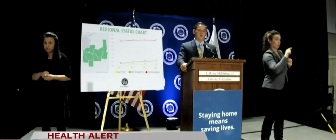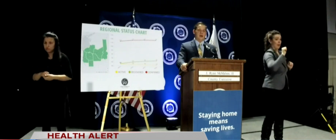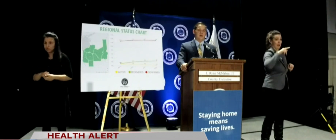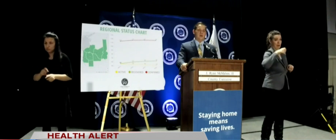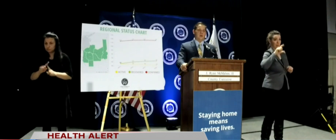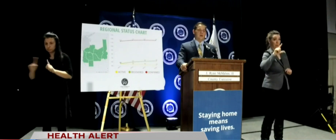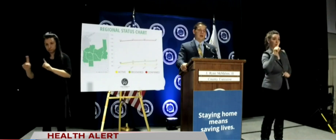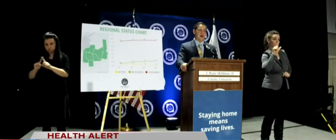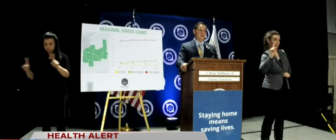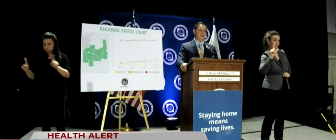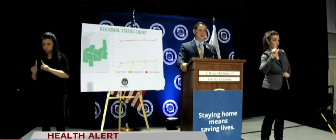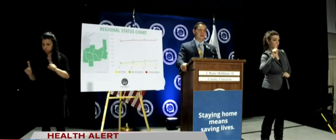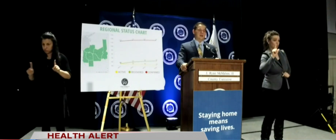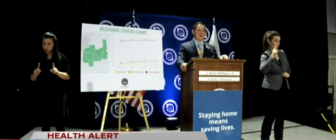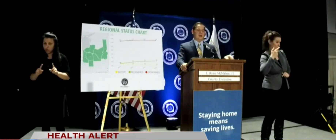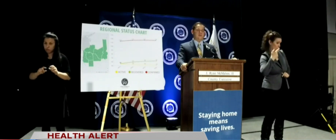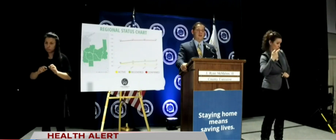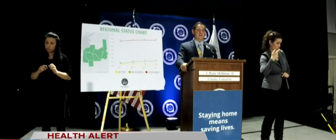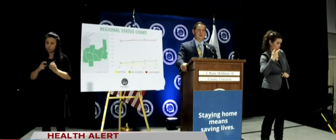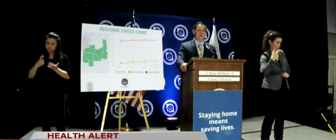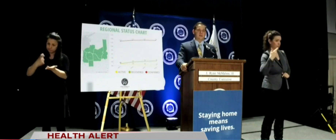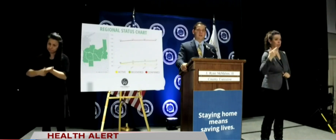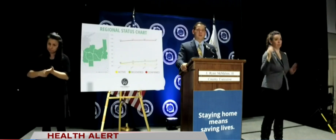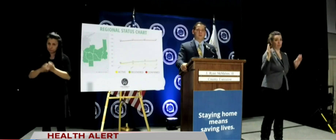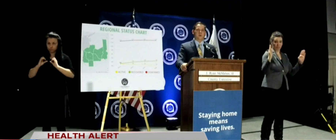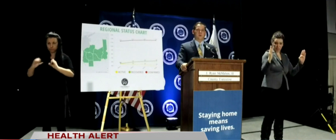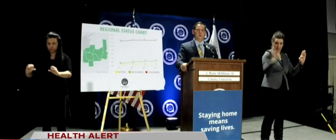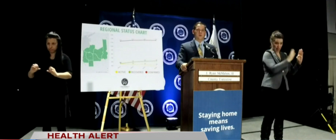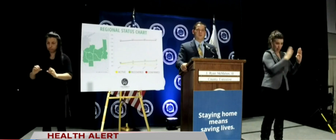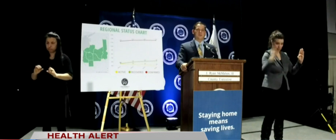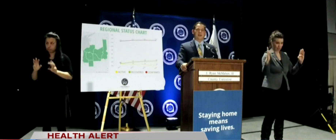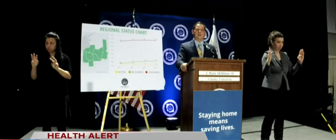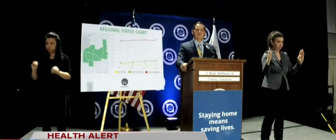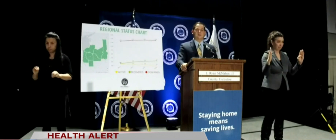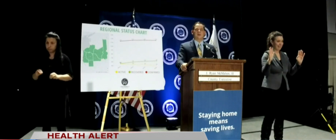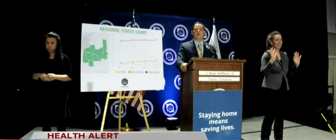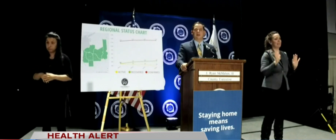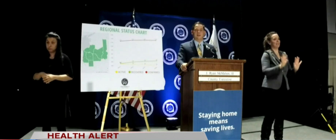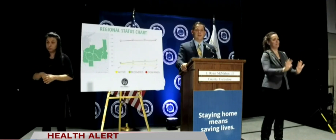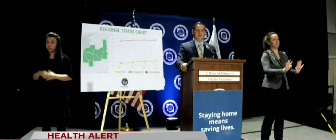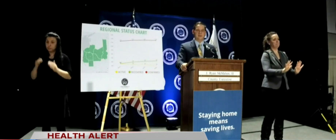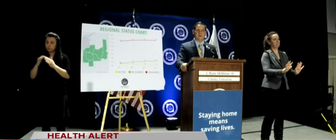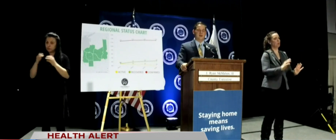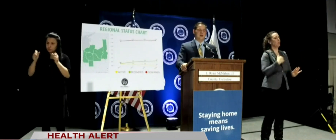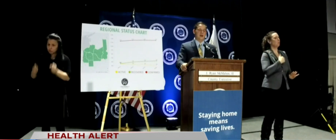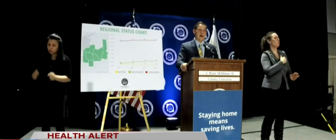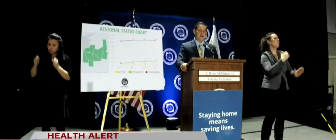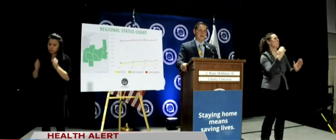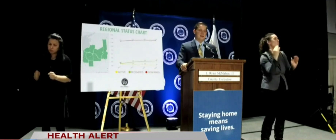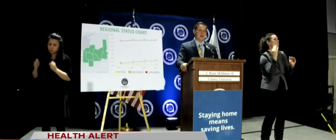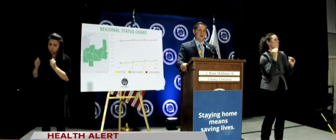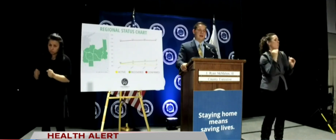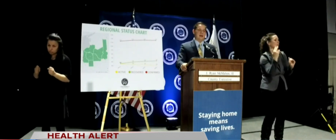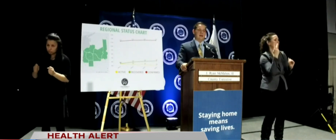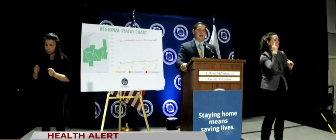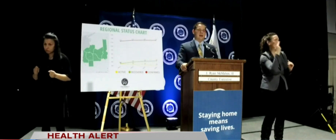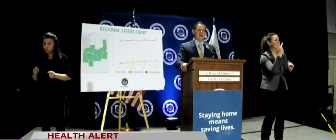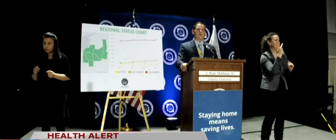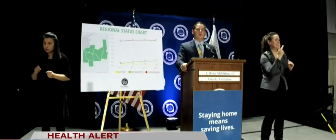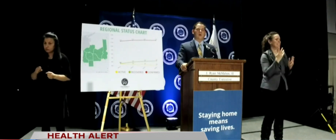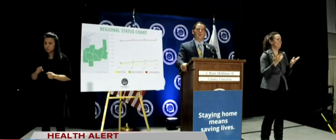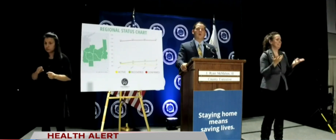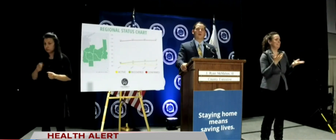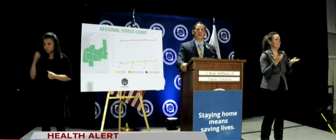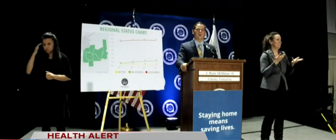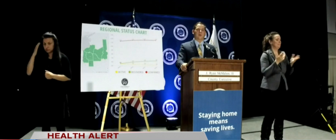what we're following, whether or not we say our voluntary shelter-in-place order stands for another 8 days or not. I